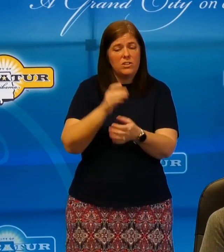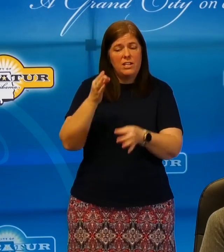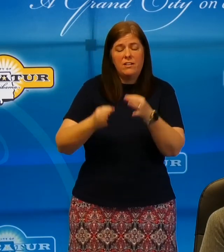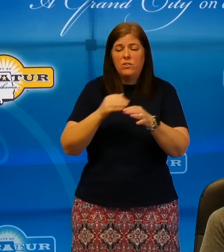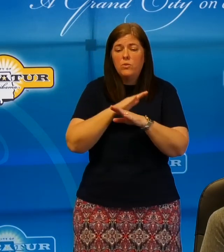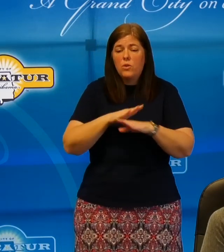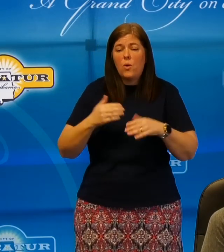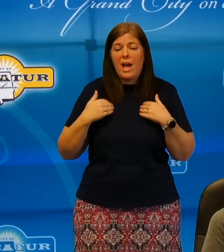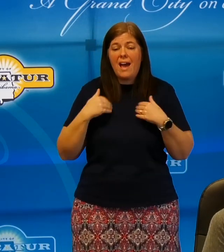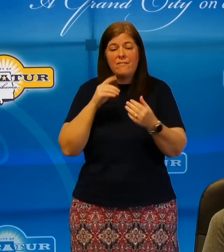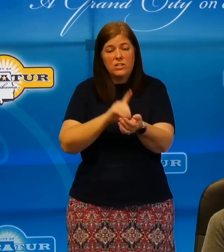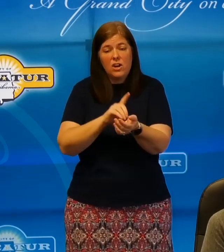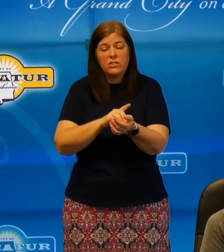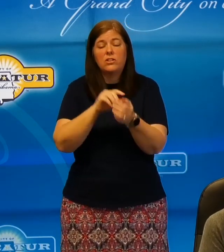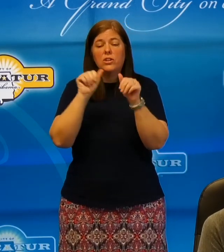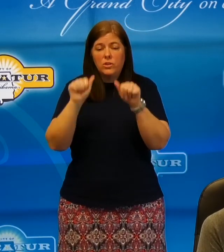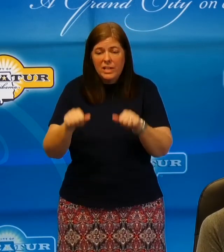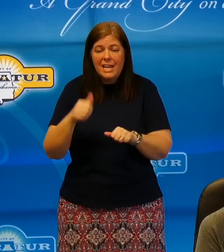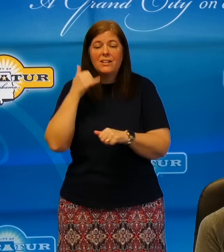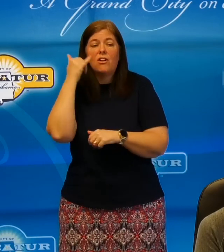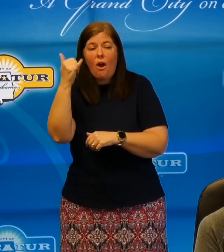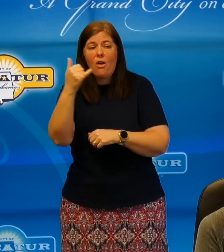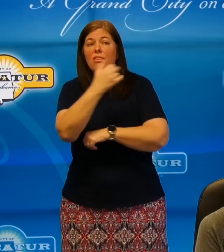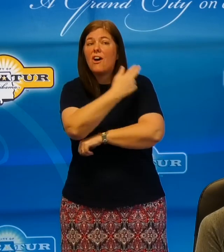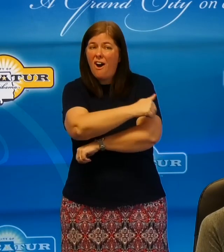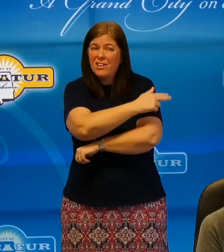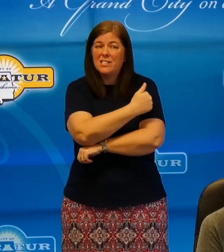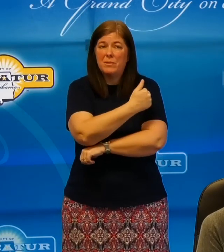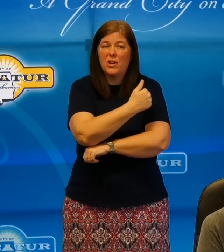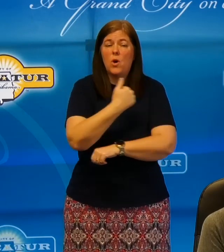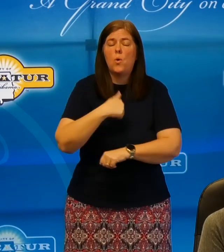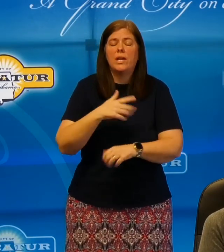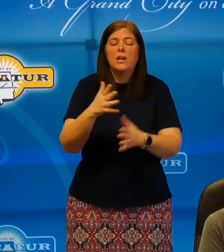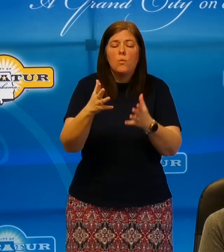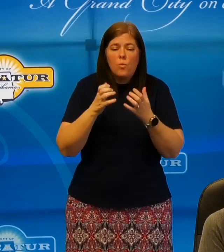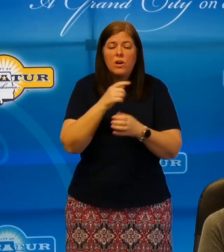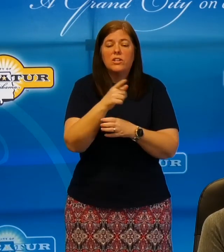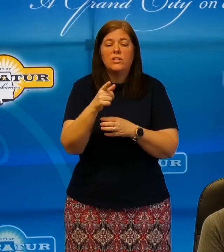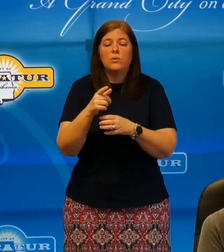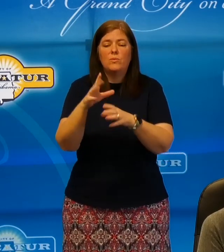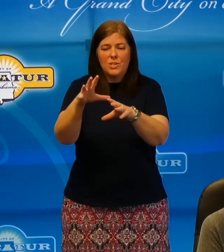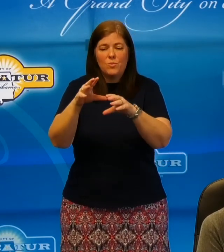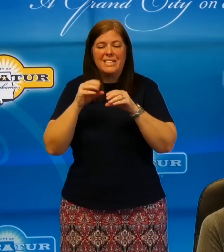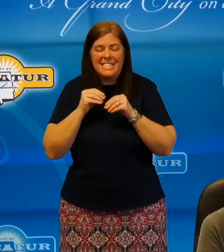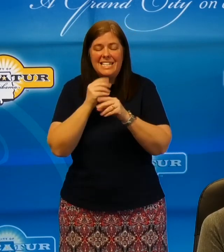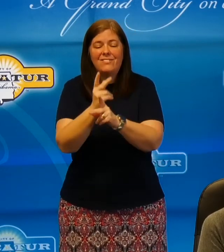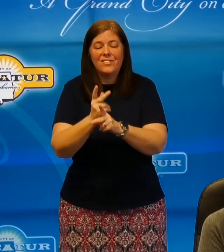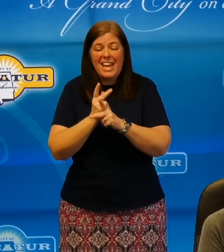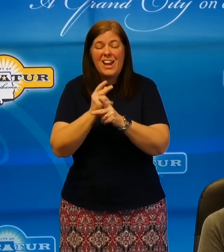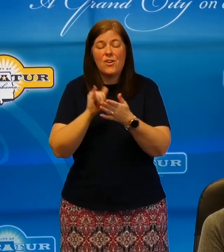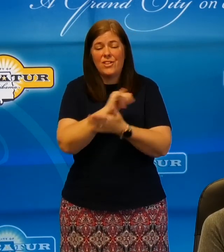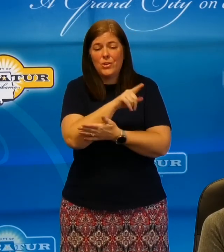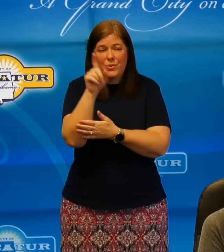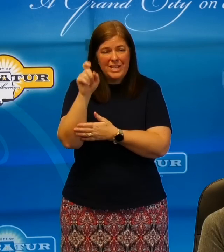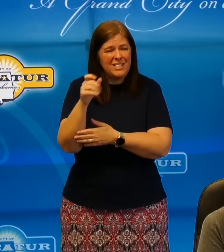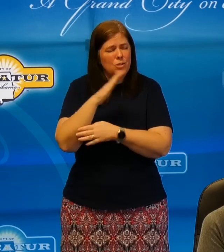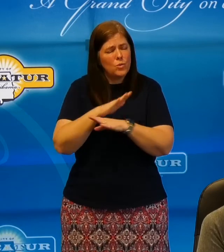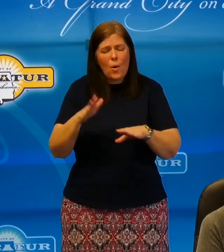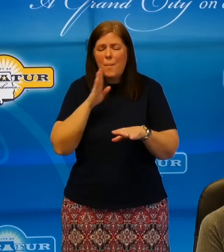physician, you can call the hospital. We want you to get the care that you need, so we don't want you to be afraid to